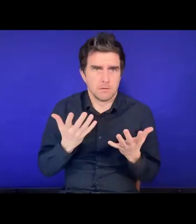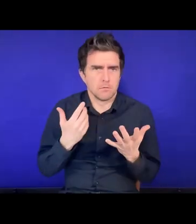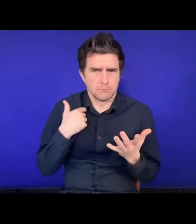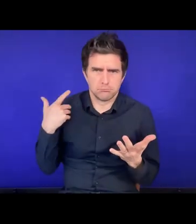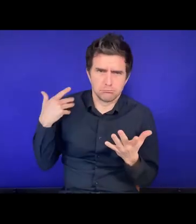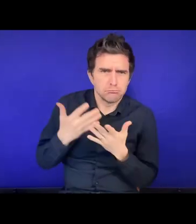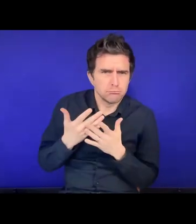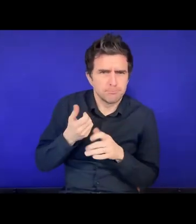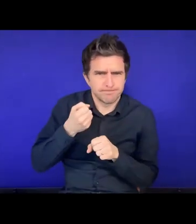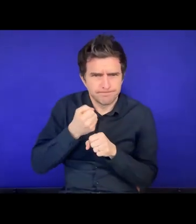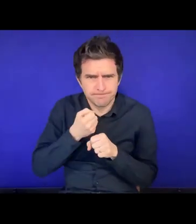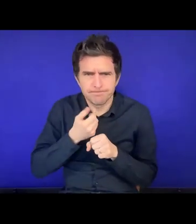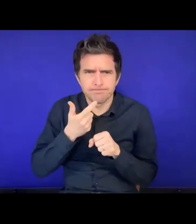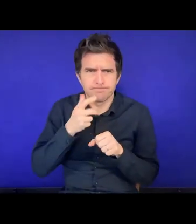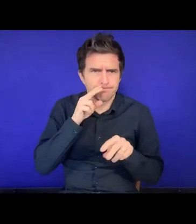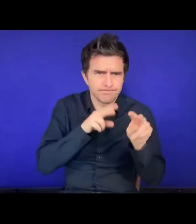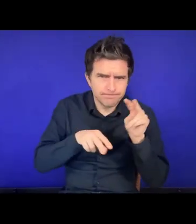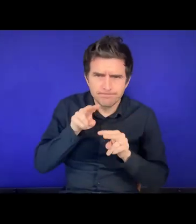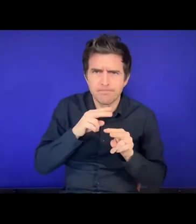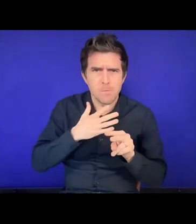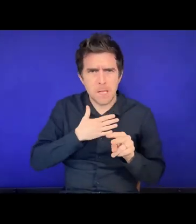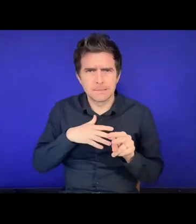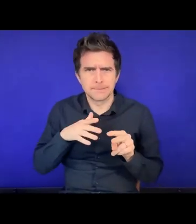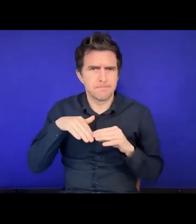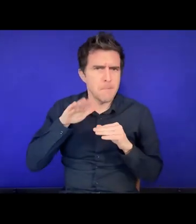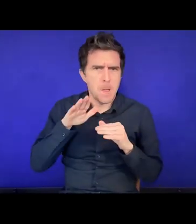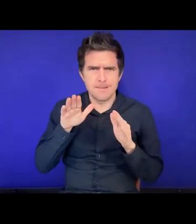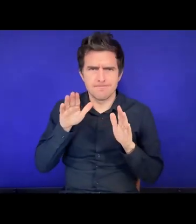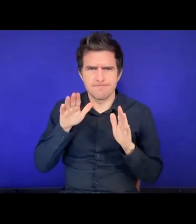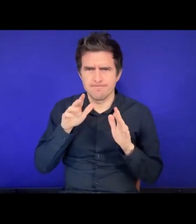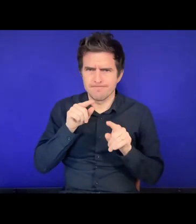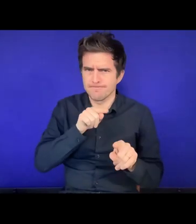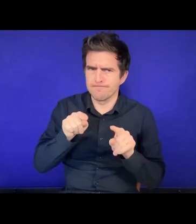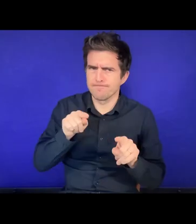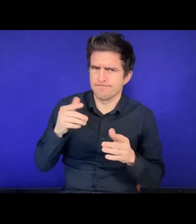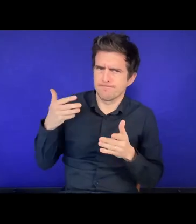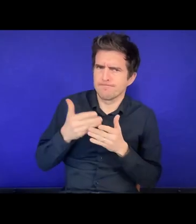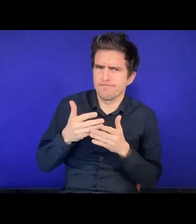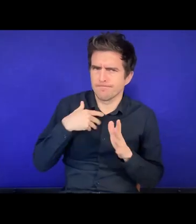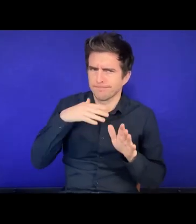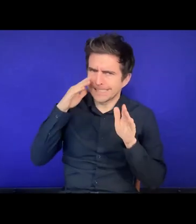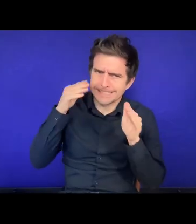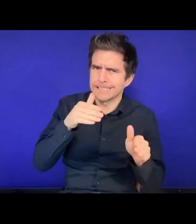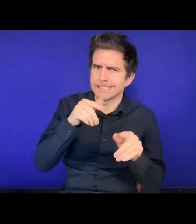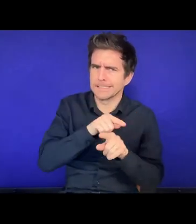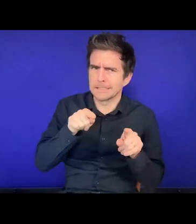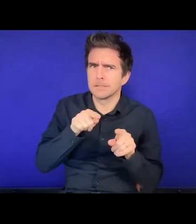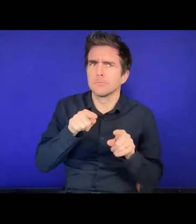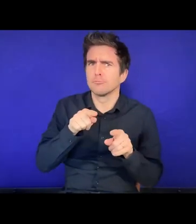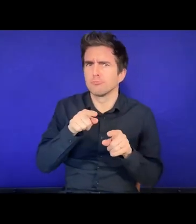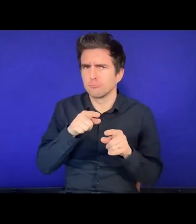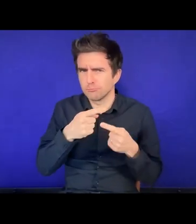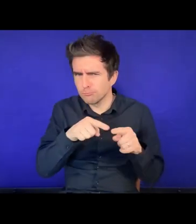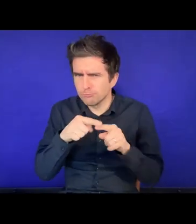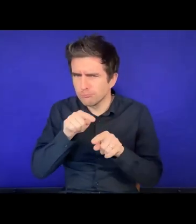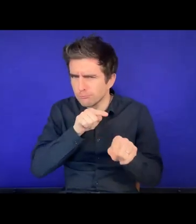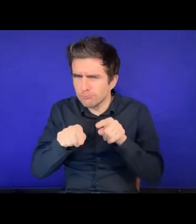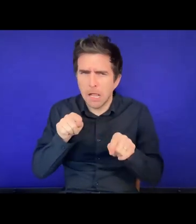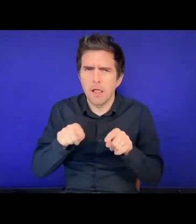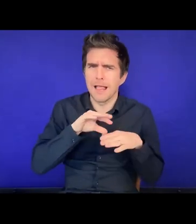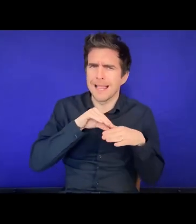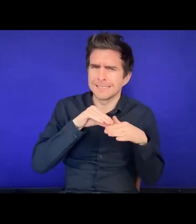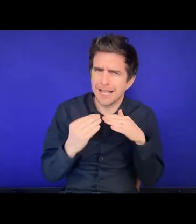that Elizabeth Lockwood worked with us at ODW on a report that specifically looks into